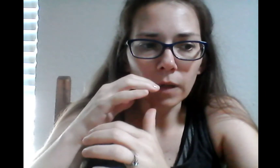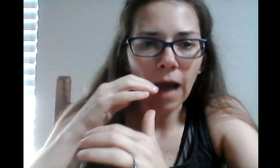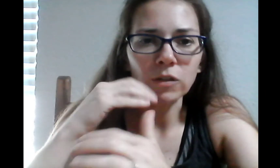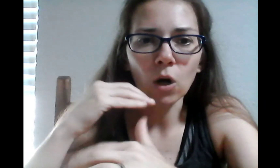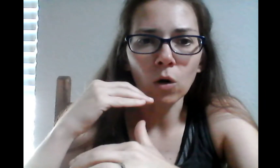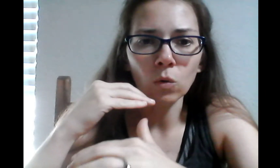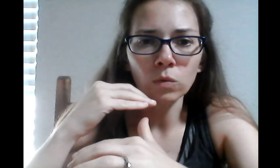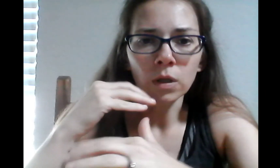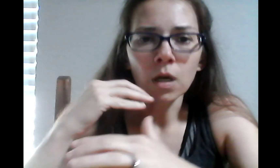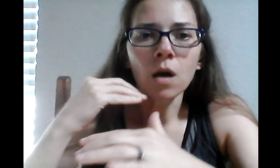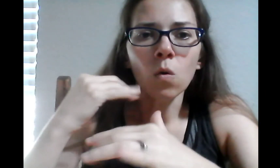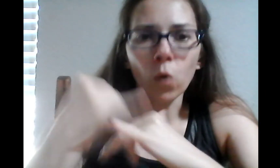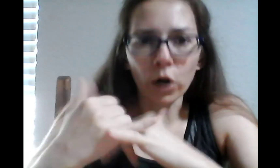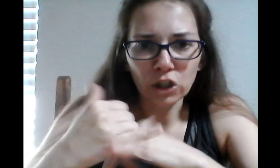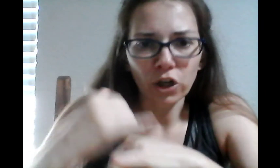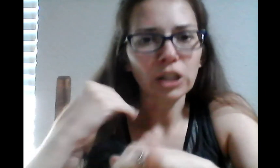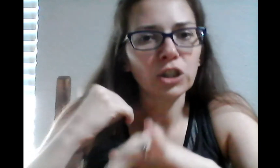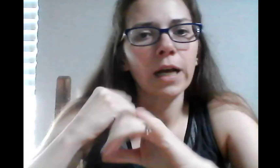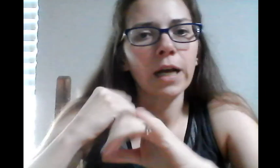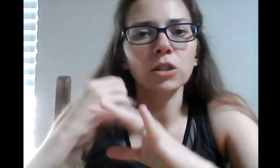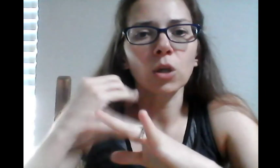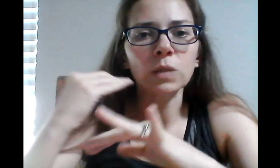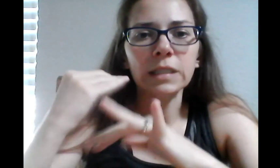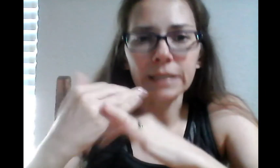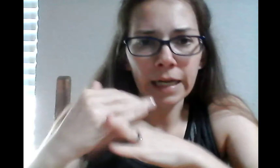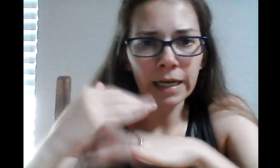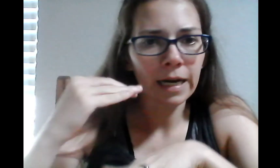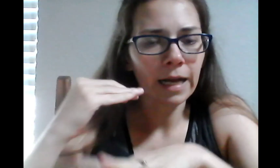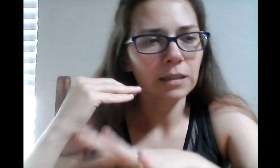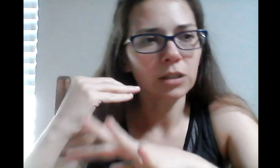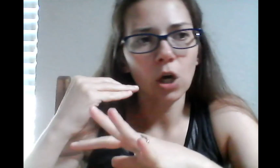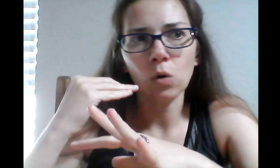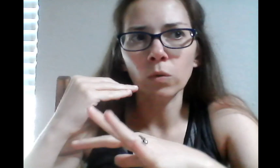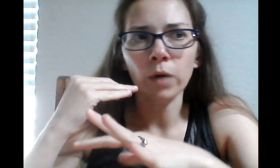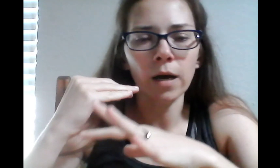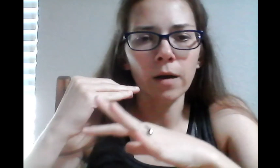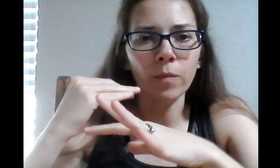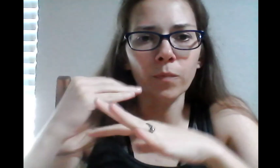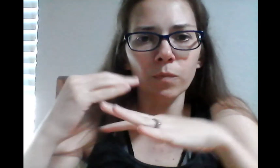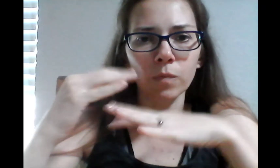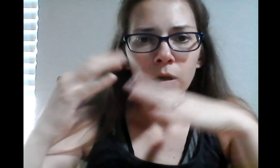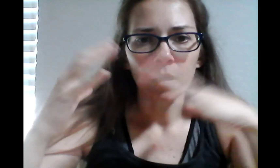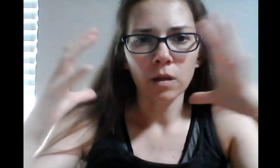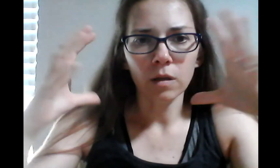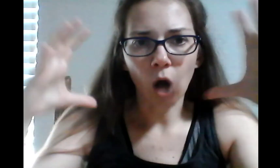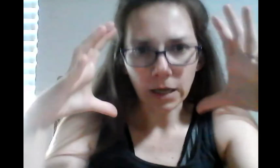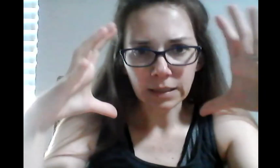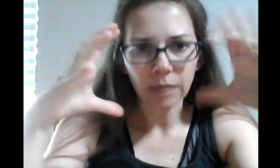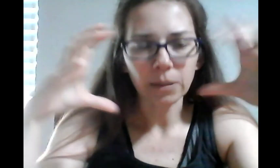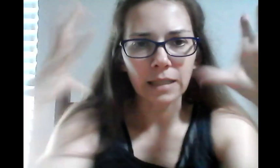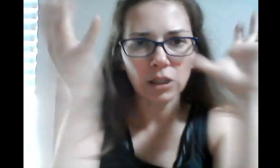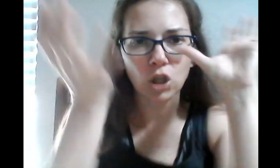have its own word structure. It has its own slang. It has its own concept. It has its